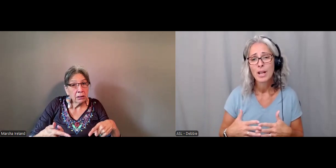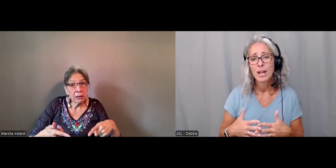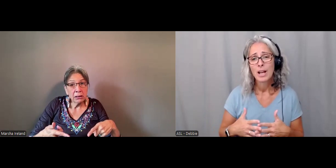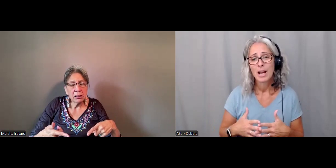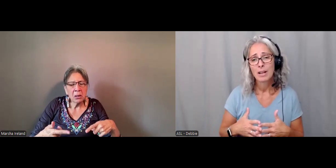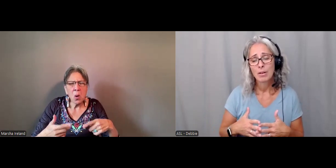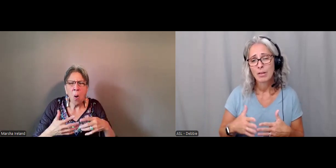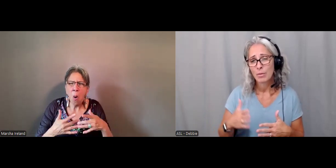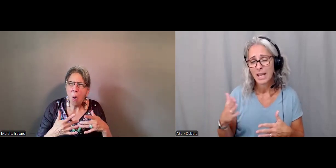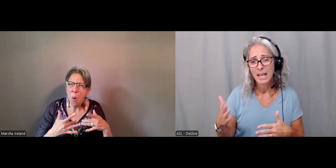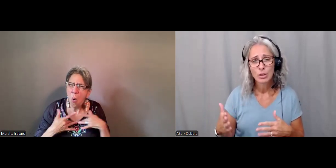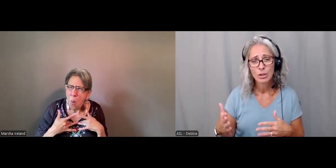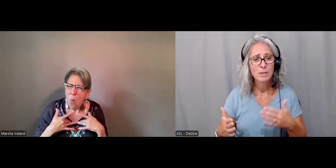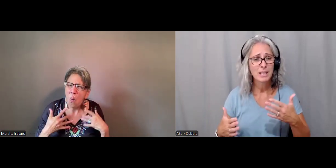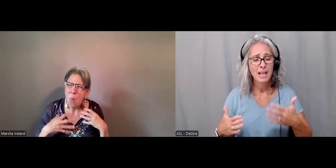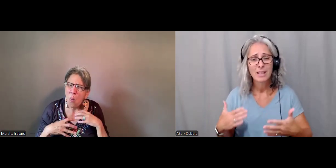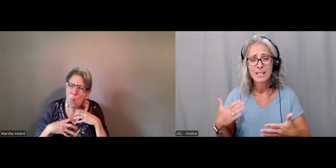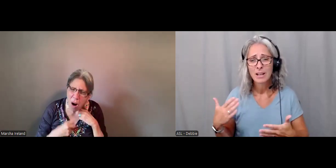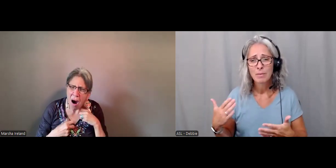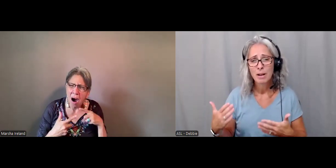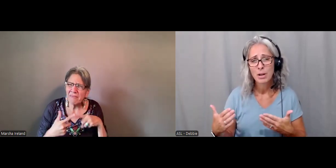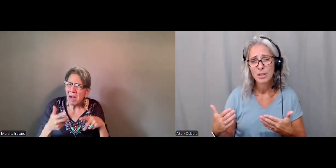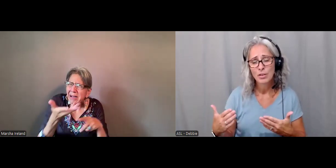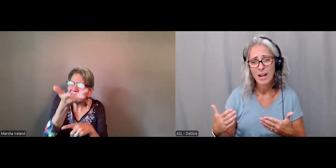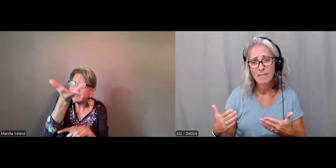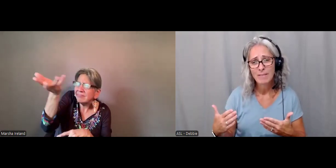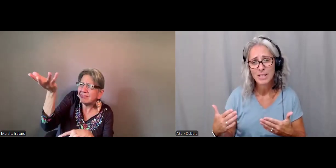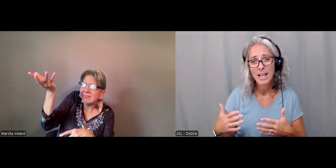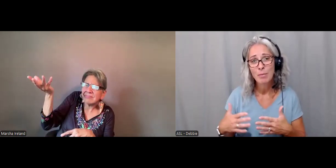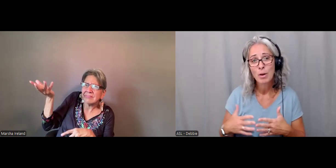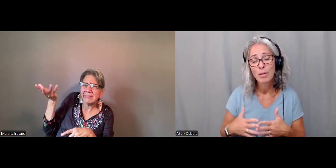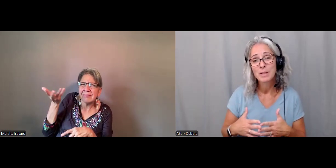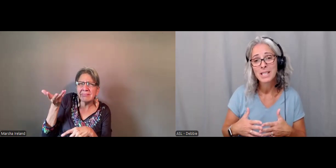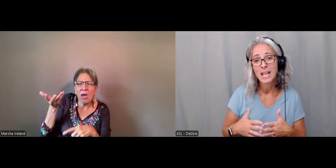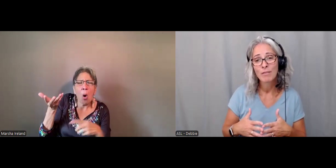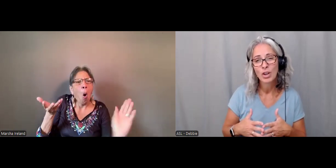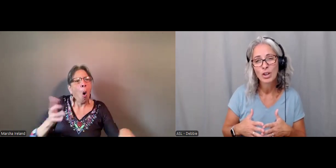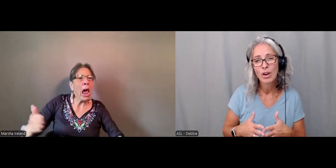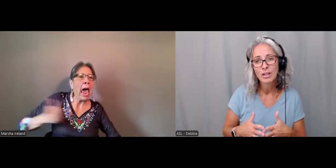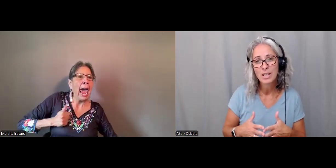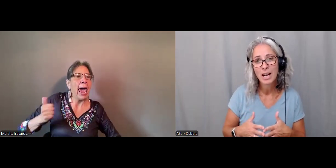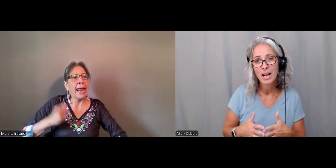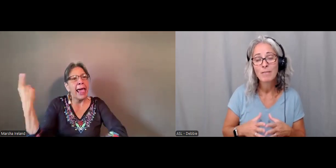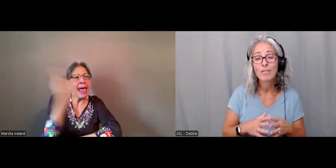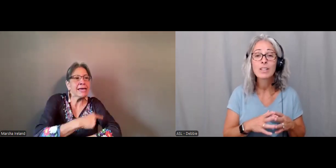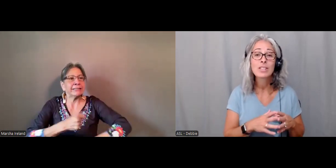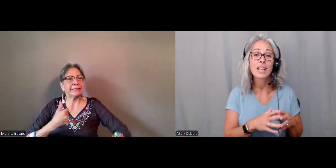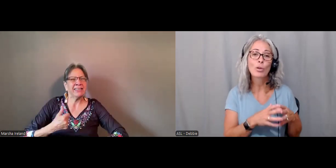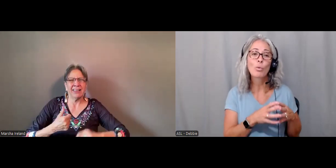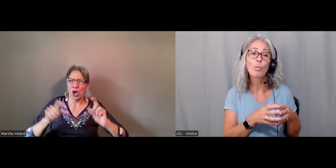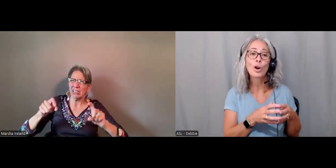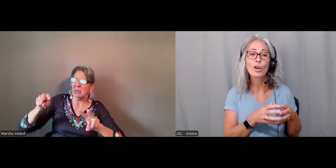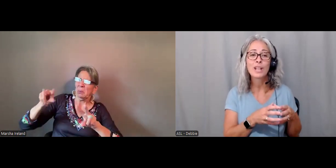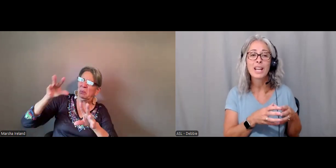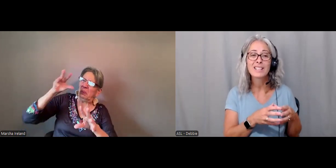ago, with Ken Loops and these unmarked graves and what we've been saying for a long time, it feels like